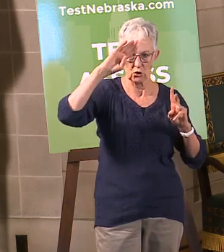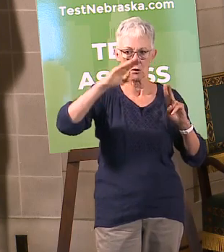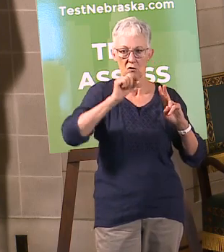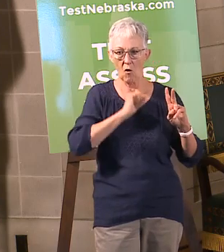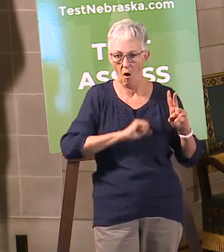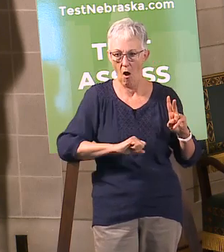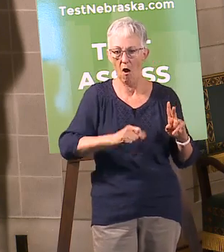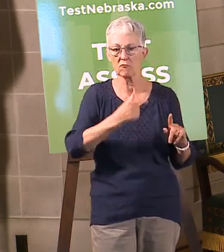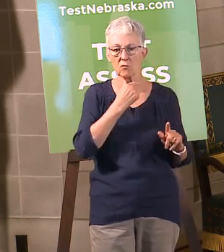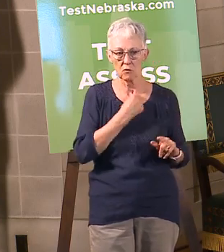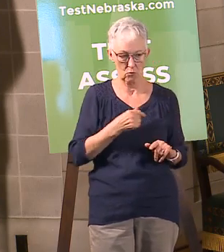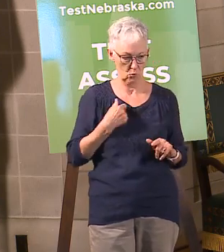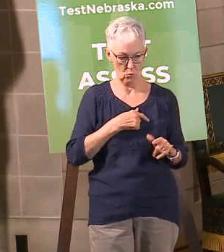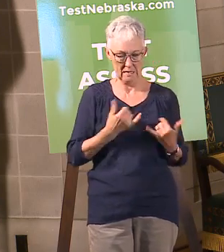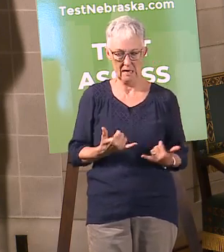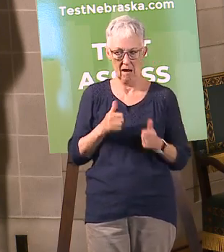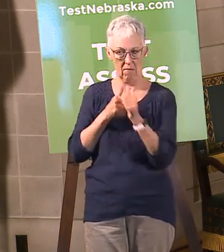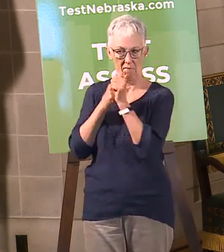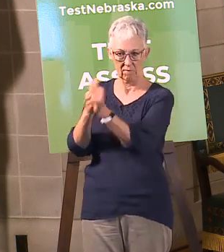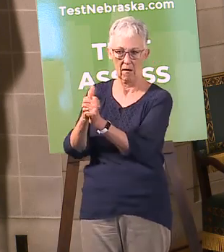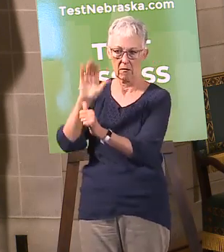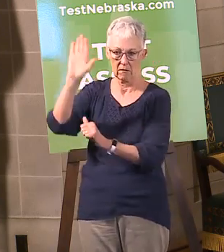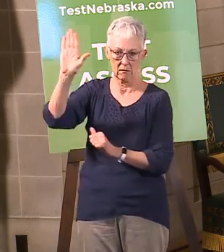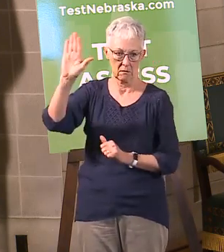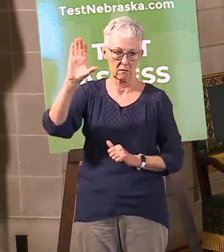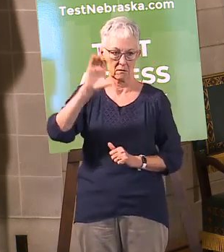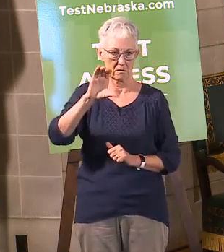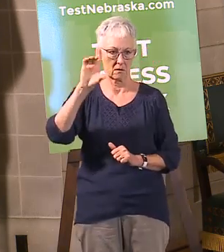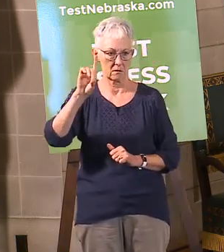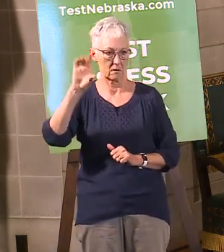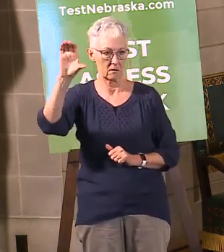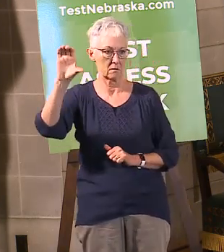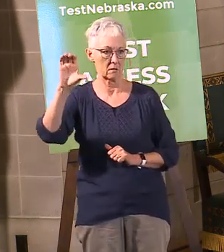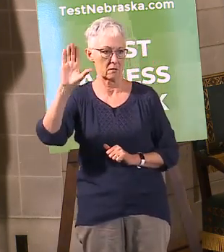following CDC guidance.